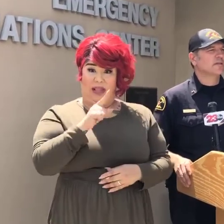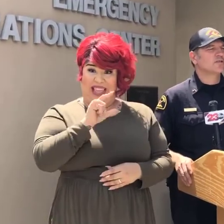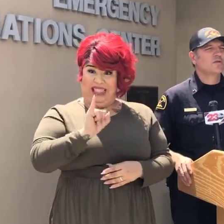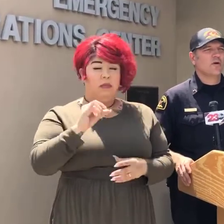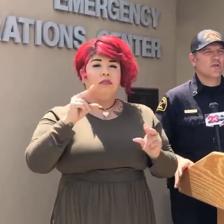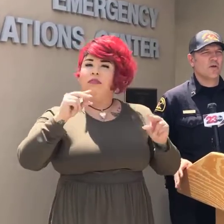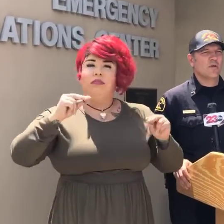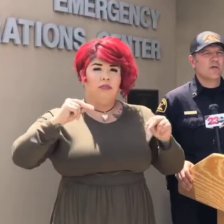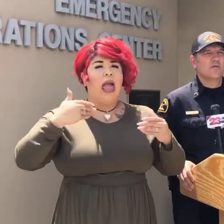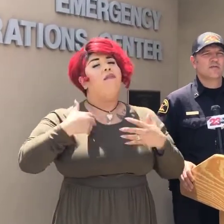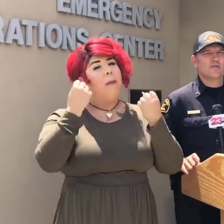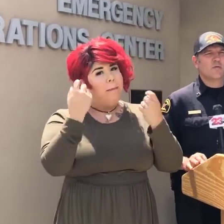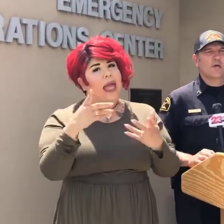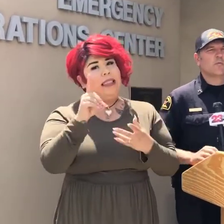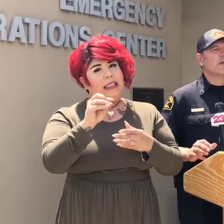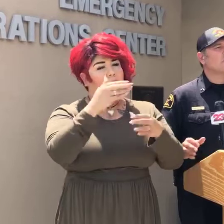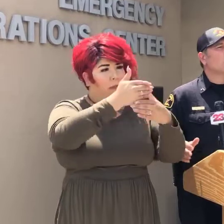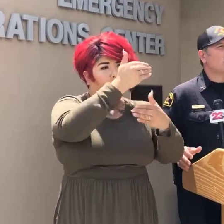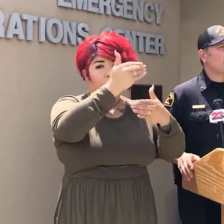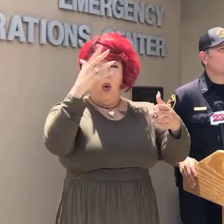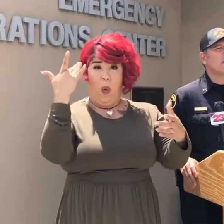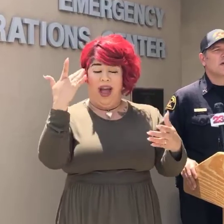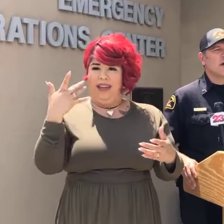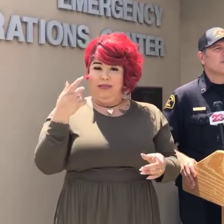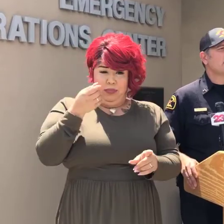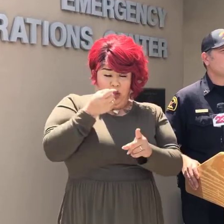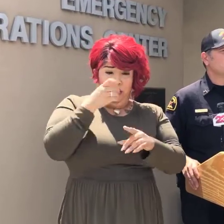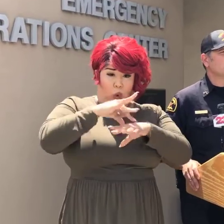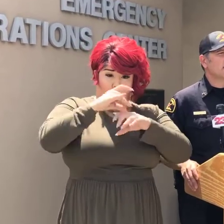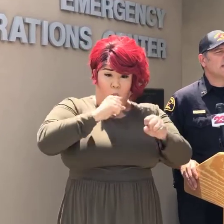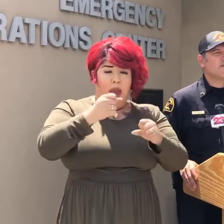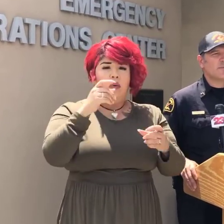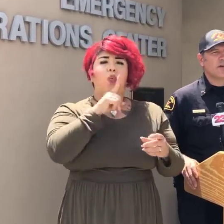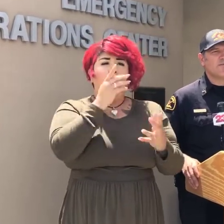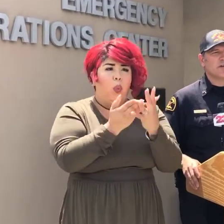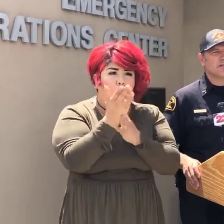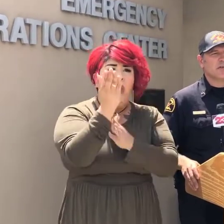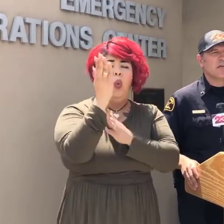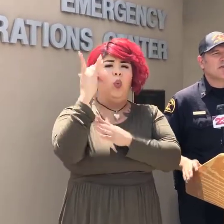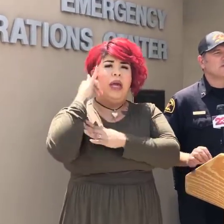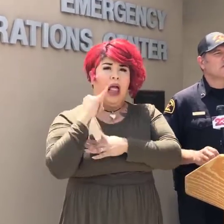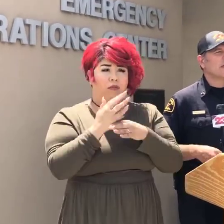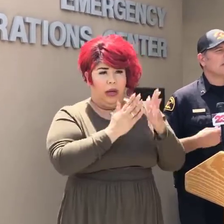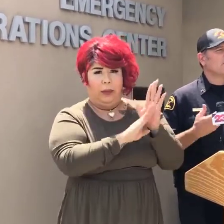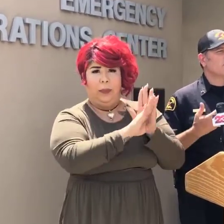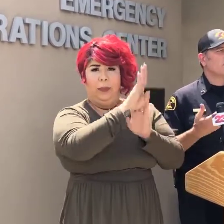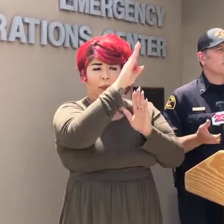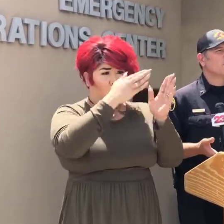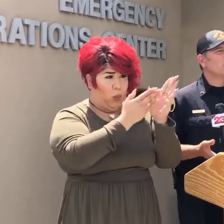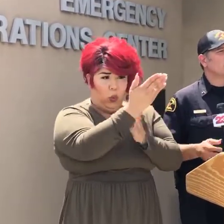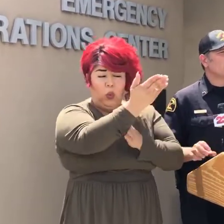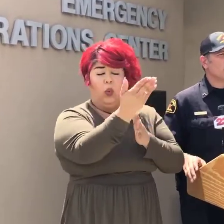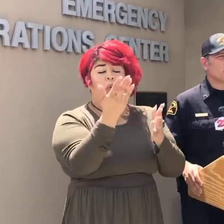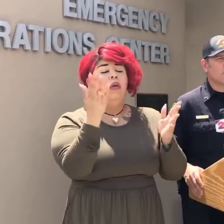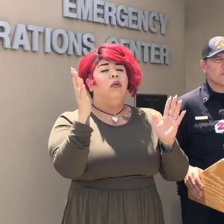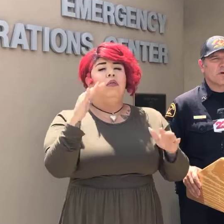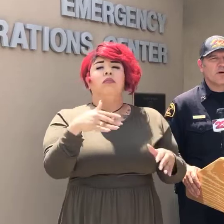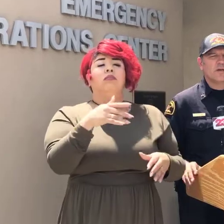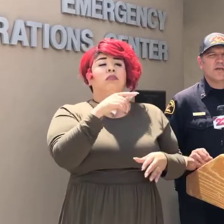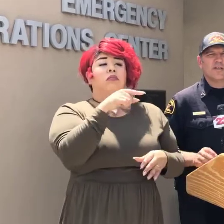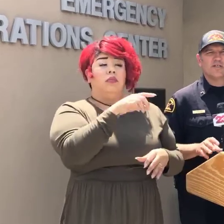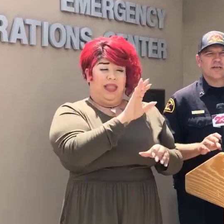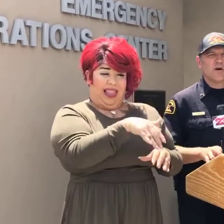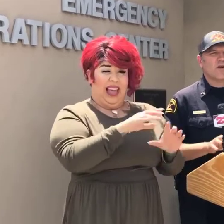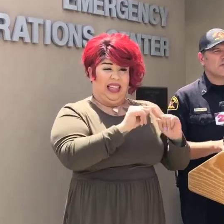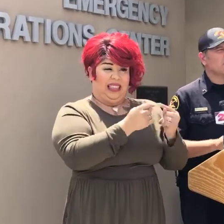impacted by this. As you all know, this earthquake went wide up and down the state, and everybody felt it, and so they put into their